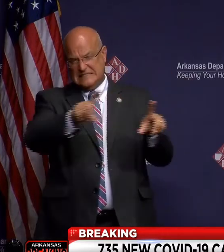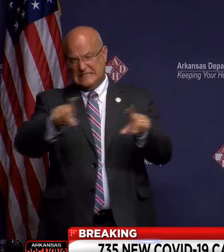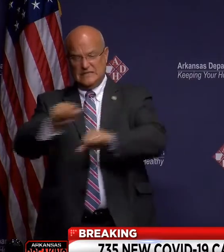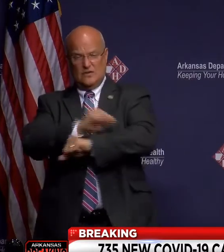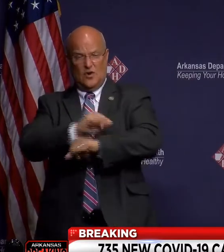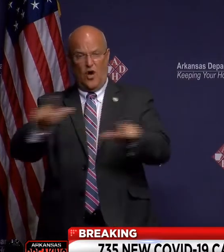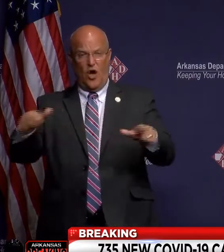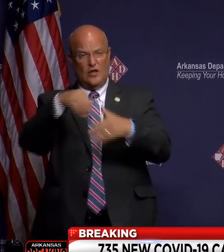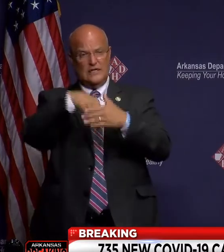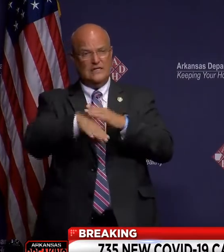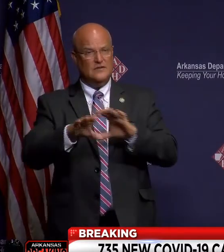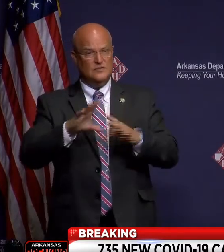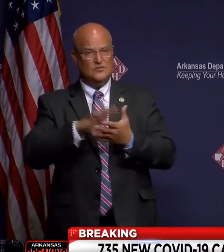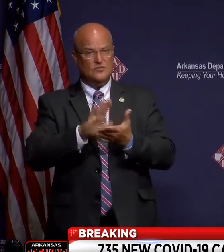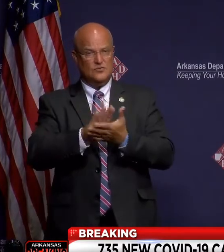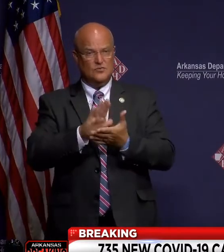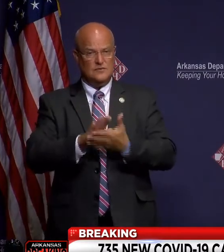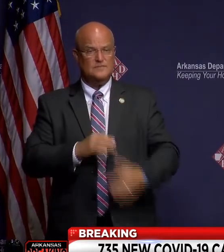students entering into class.